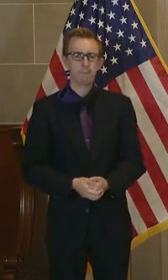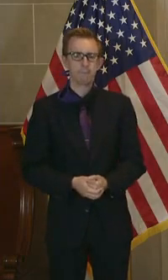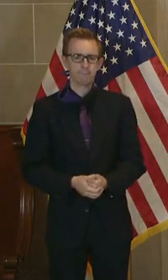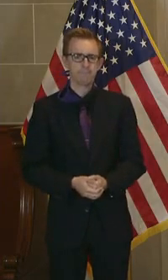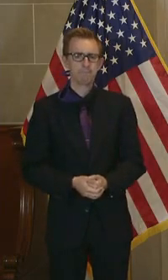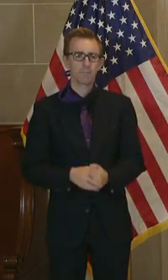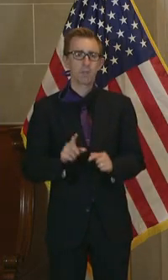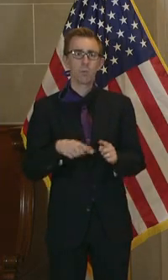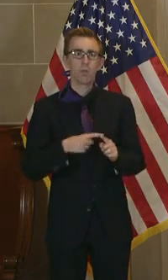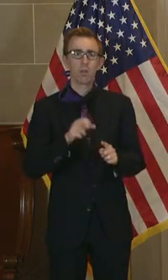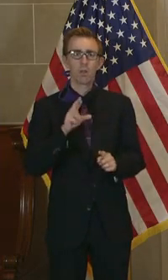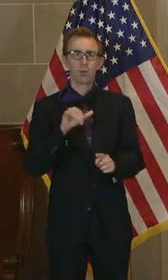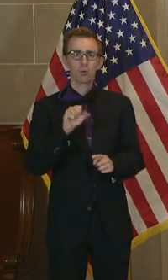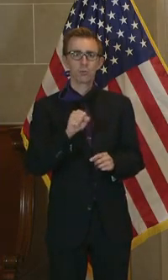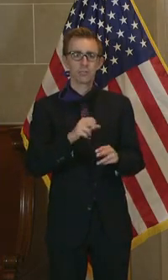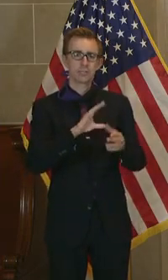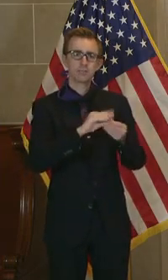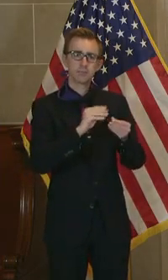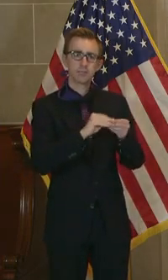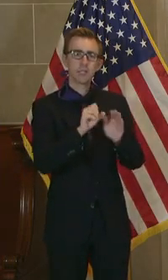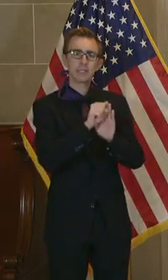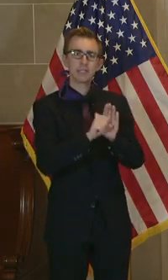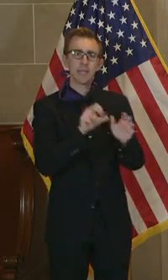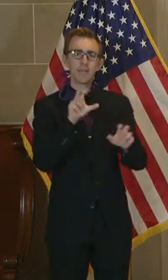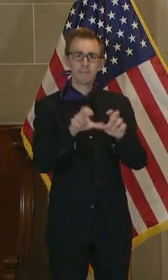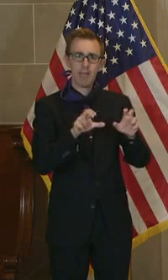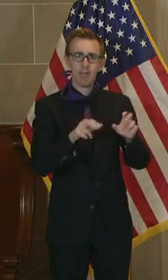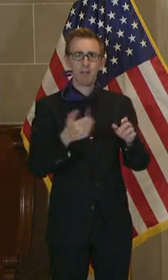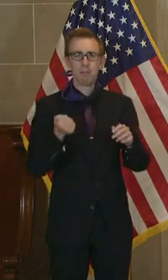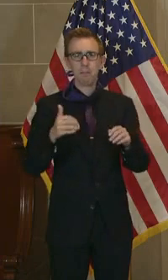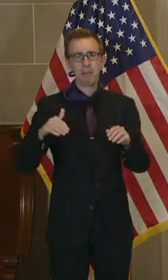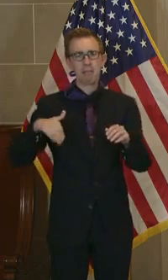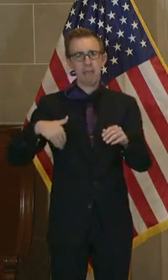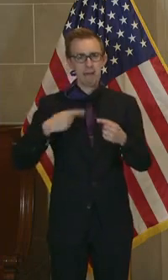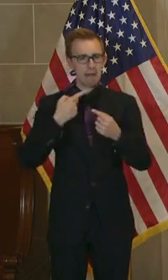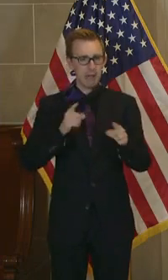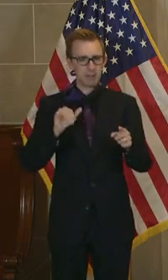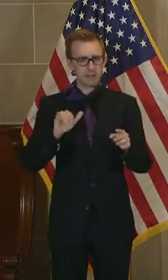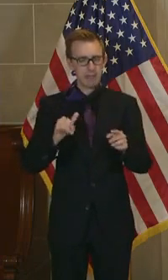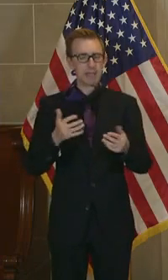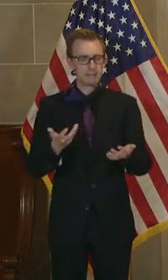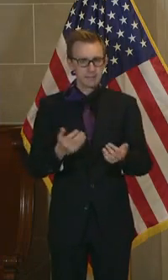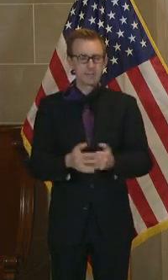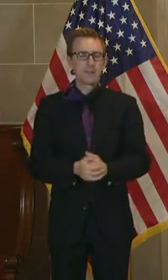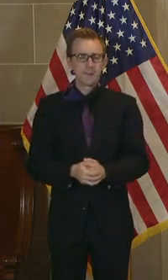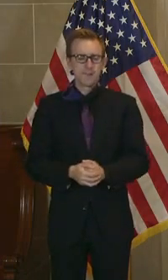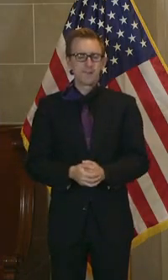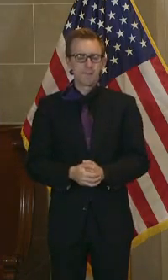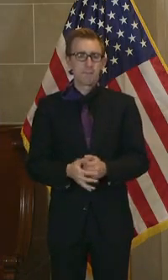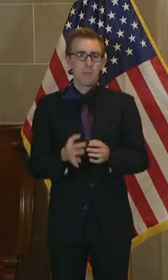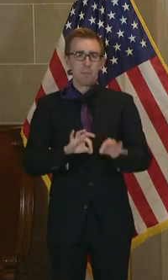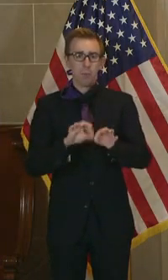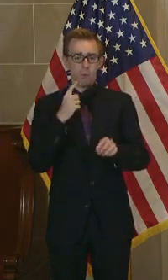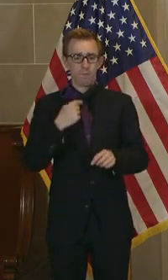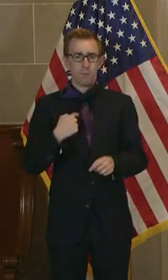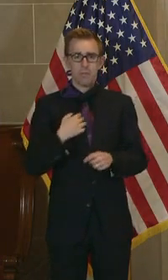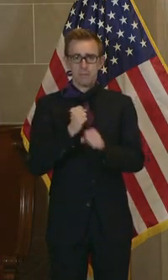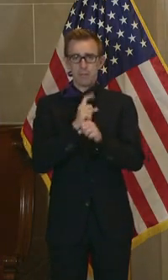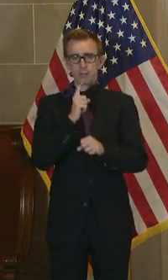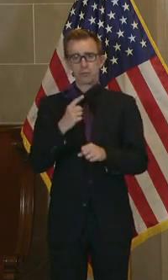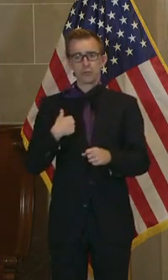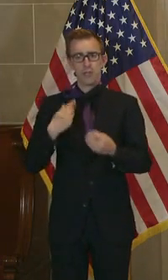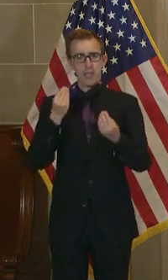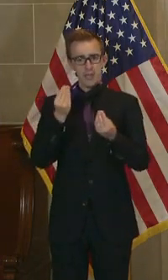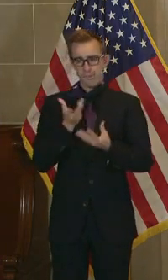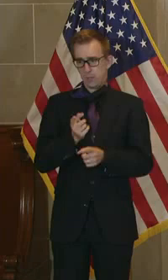When Chris mentioned the state fair, it's coming. It's a little late making that announcement, to say the least. It was important to me to make sure that I had the